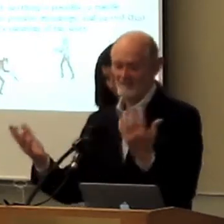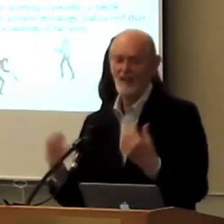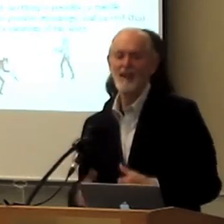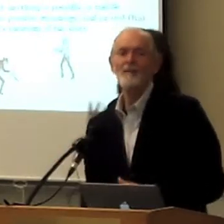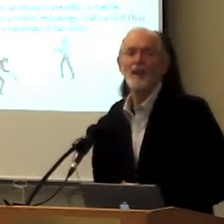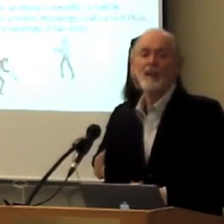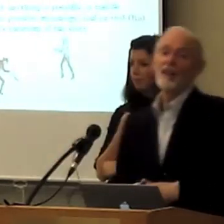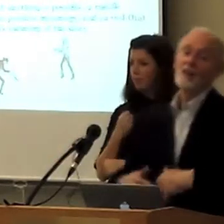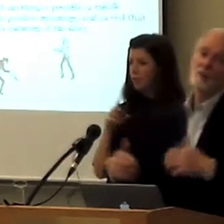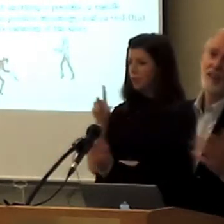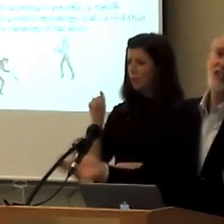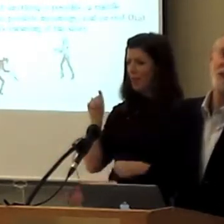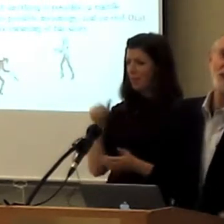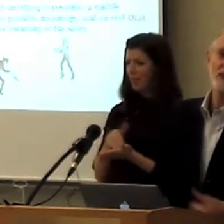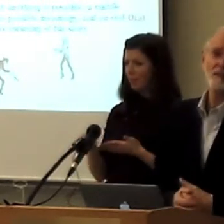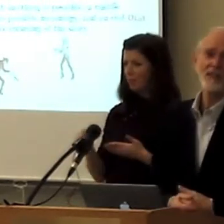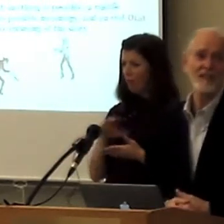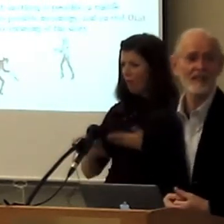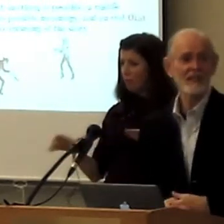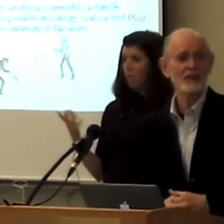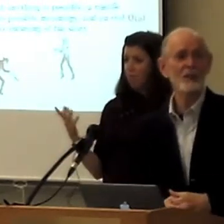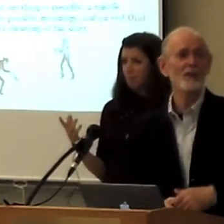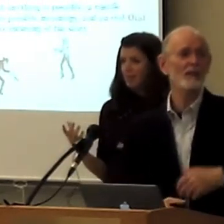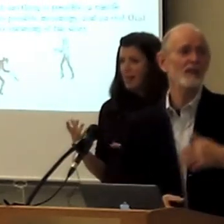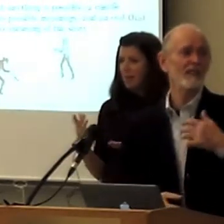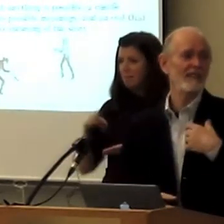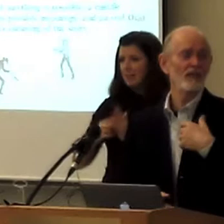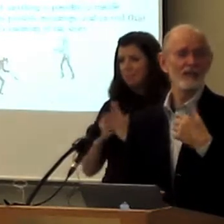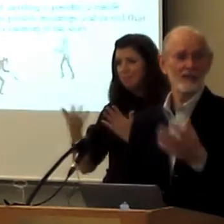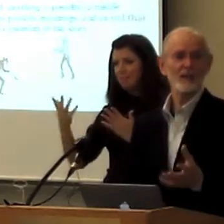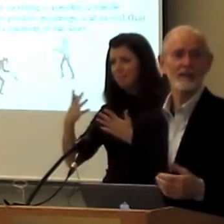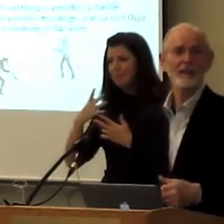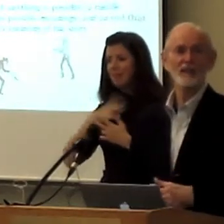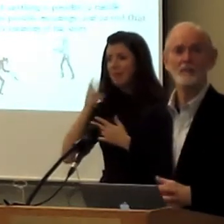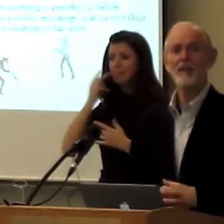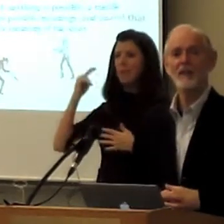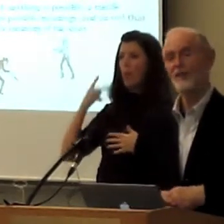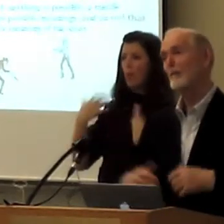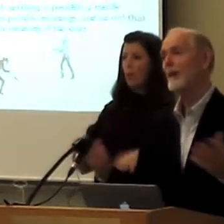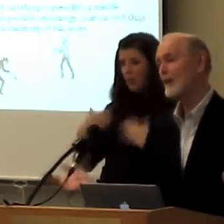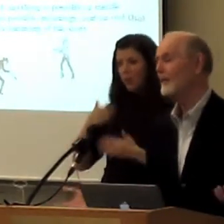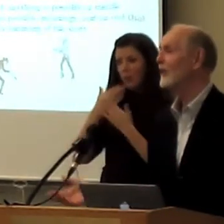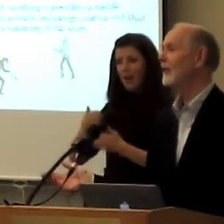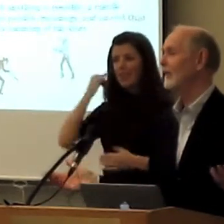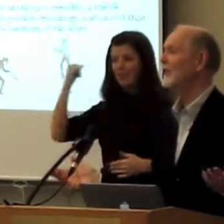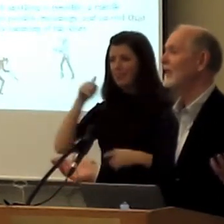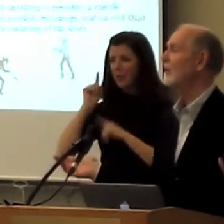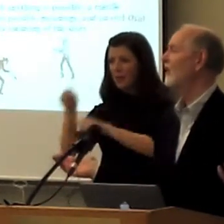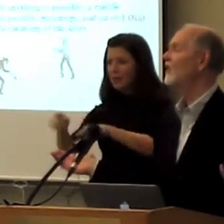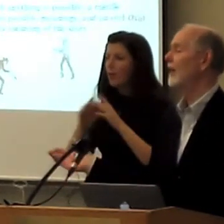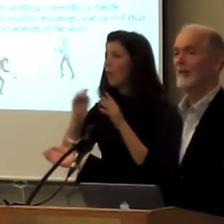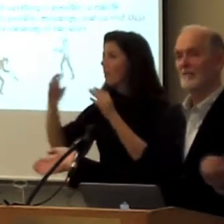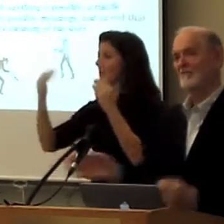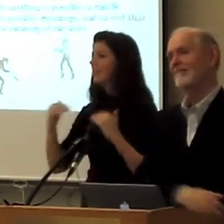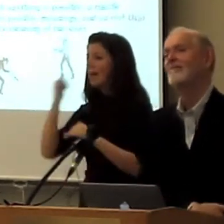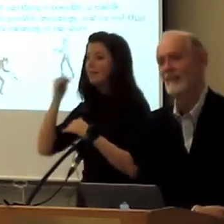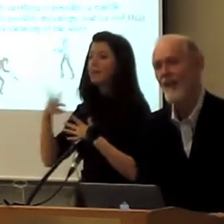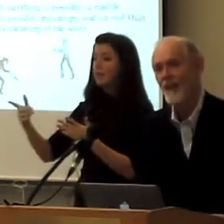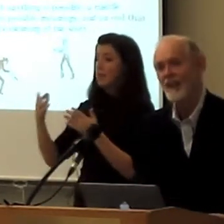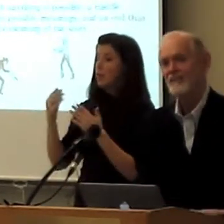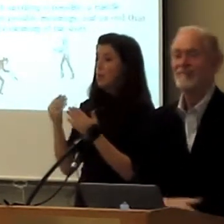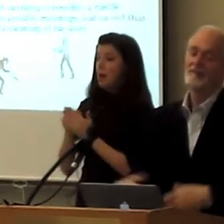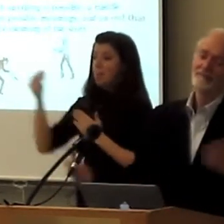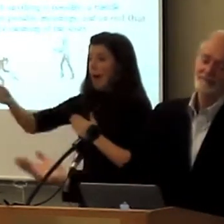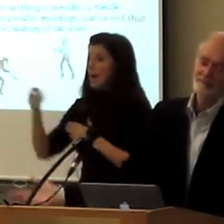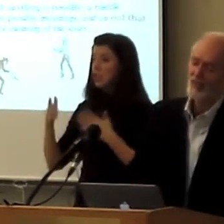million. Mind you, with the $20 million, you've always wanted that yacht to go out in English Bay, so you buy yourself a yacht. First time out, you drown.